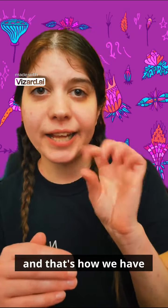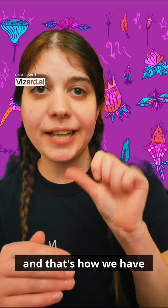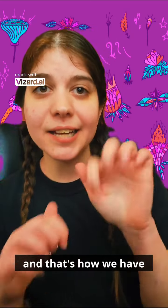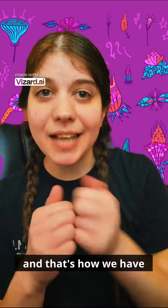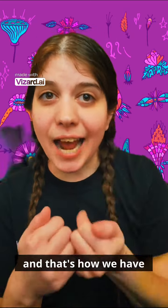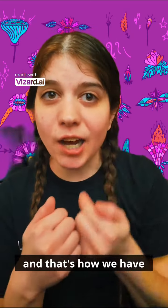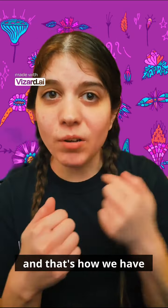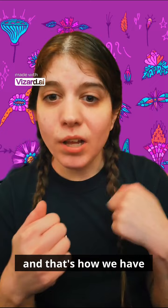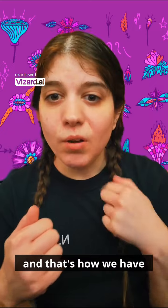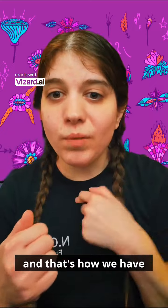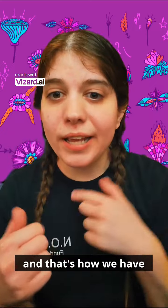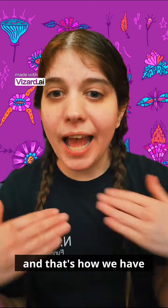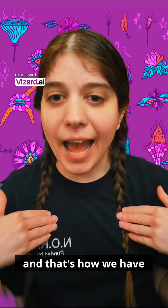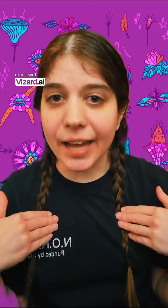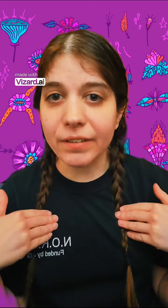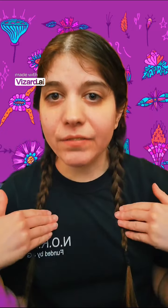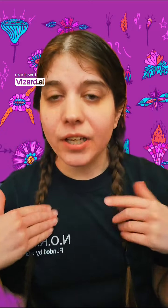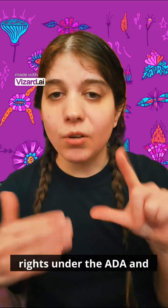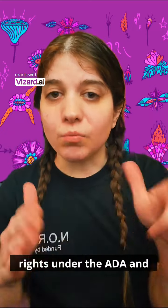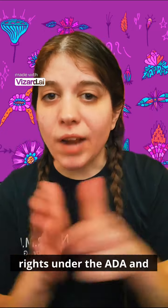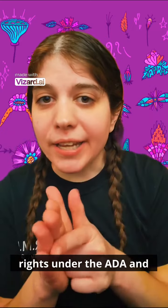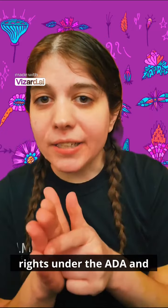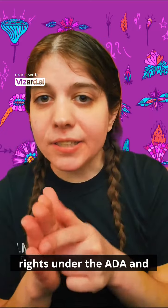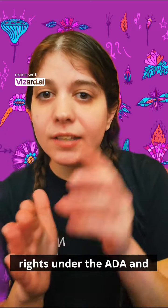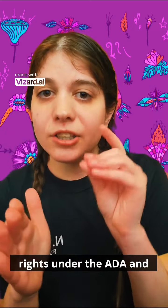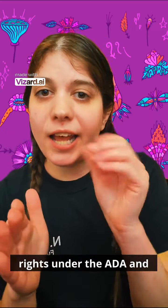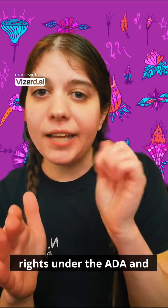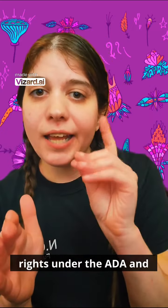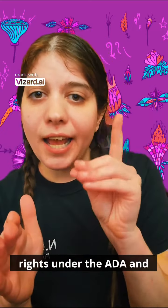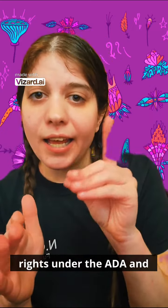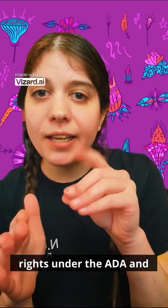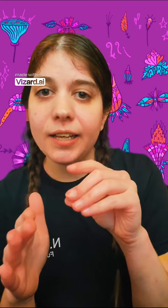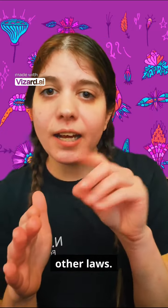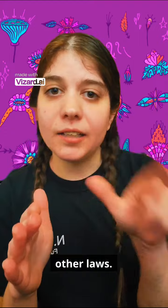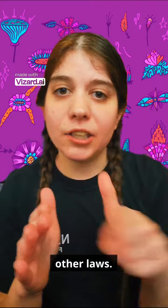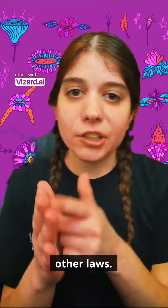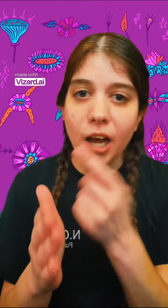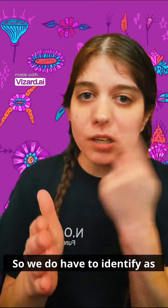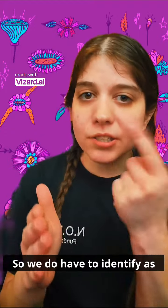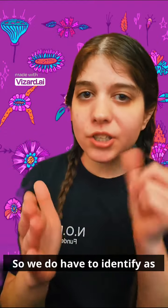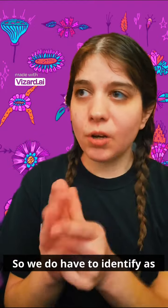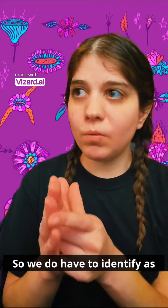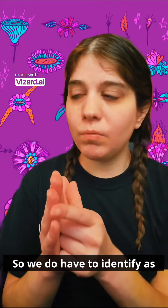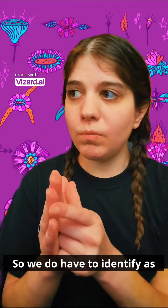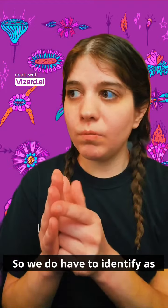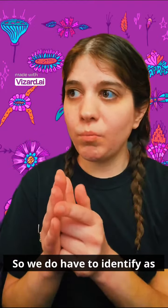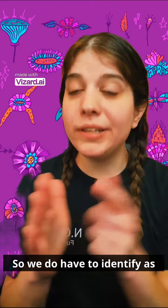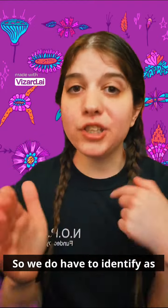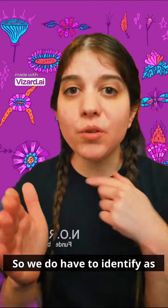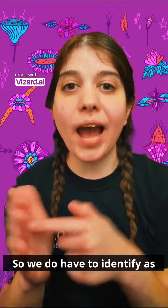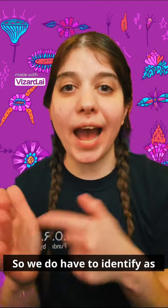that's how we have rights under the ADA and other laws. So we do have